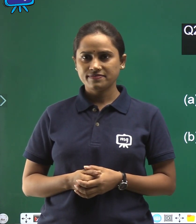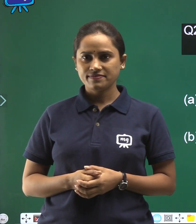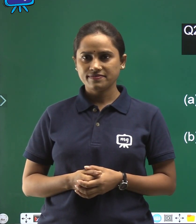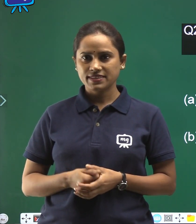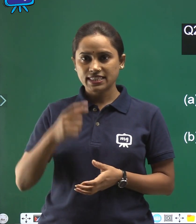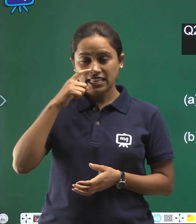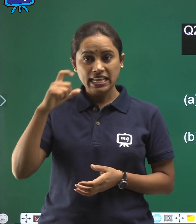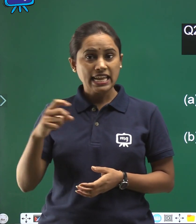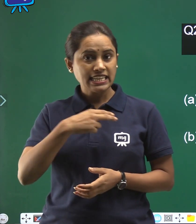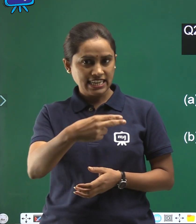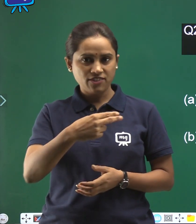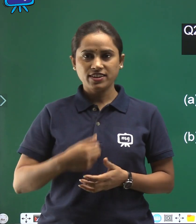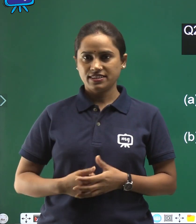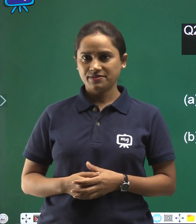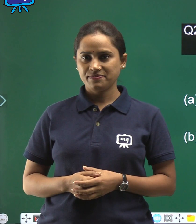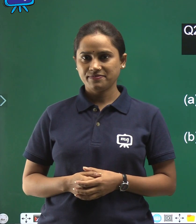Jennifer's